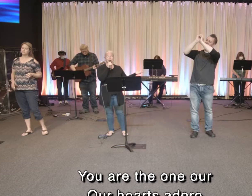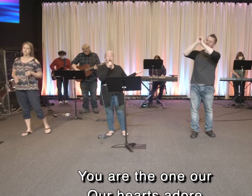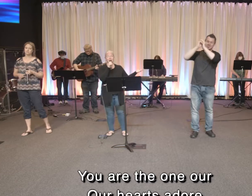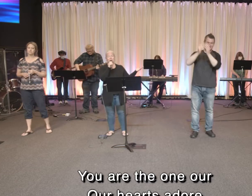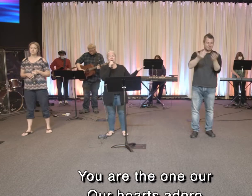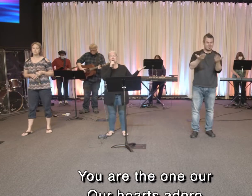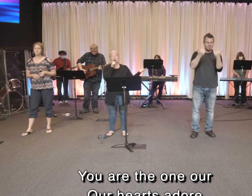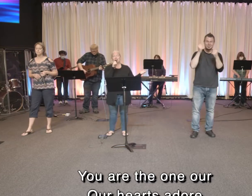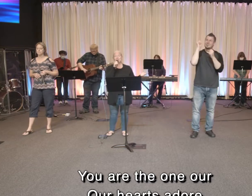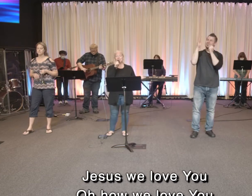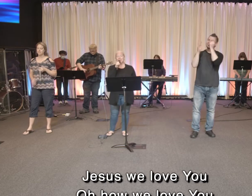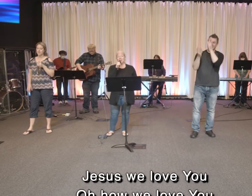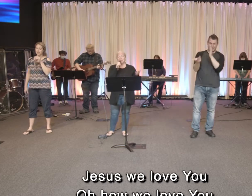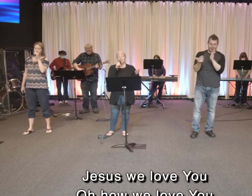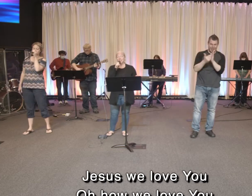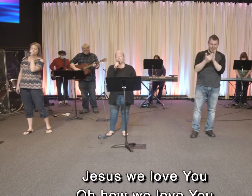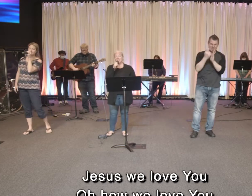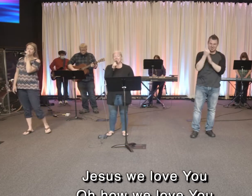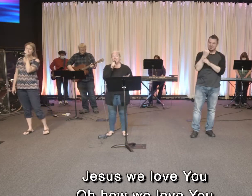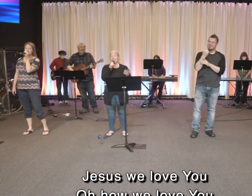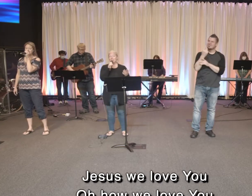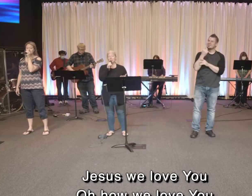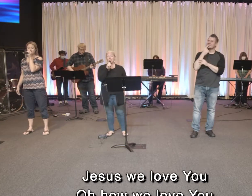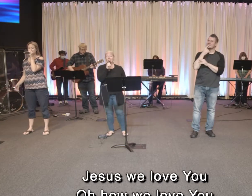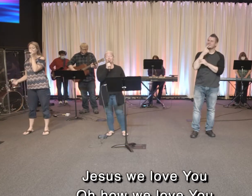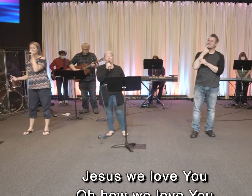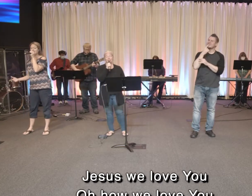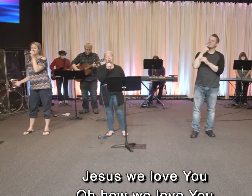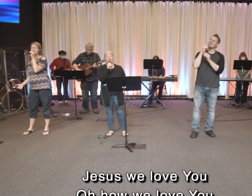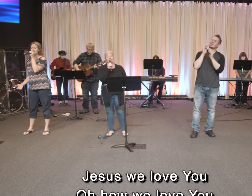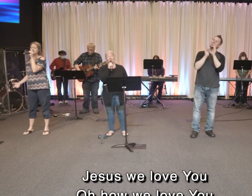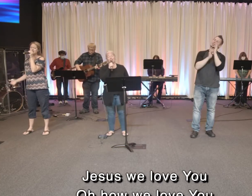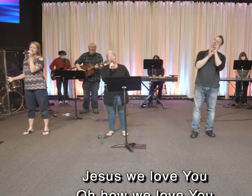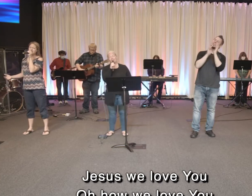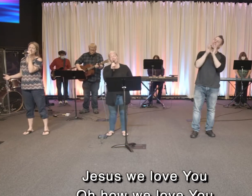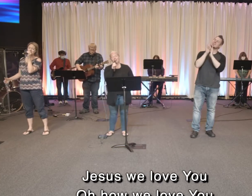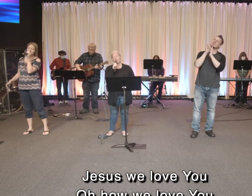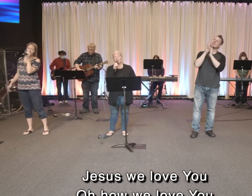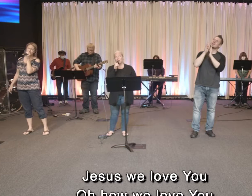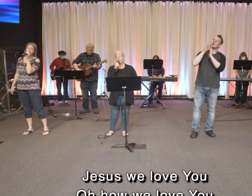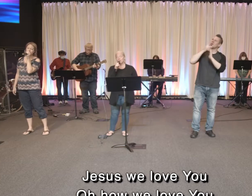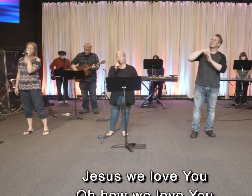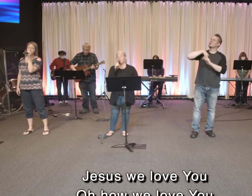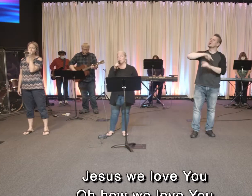lift this up together one more time. Jesus, we love you.